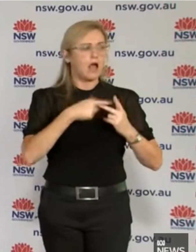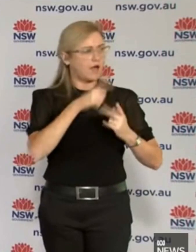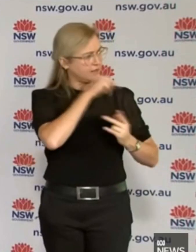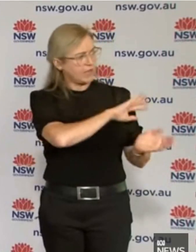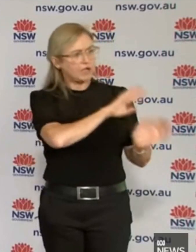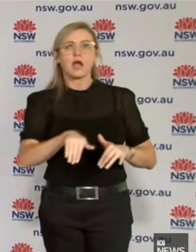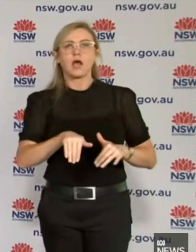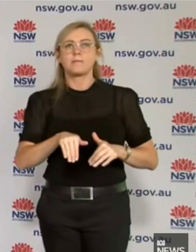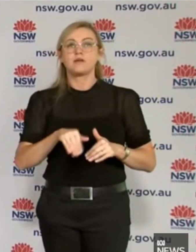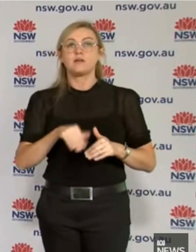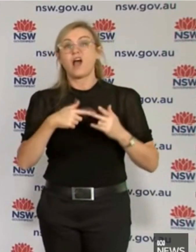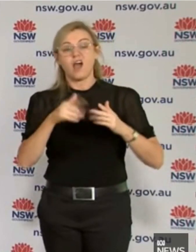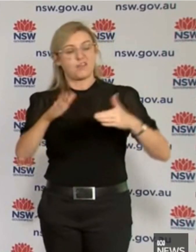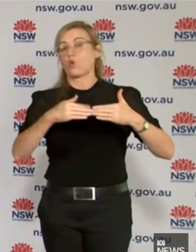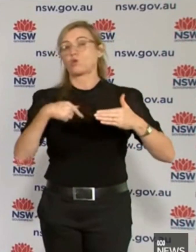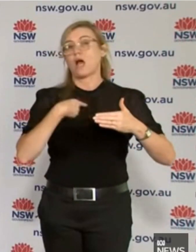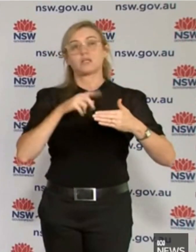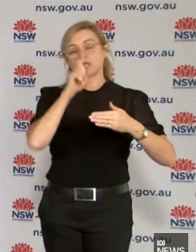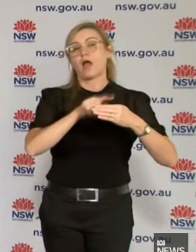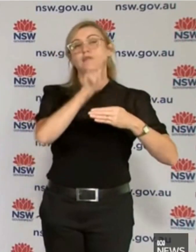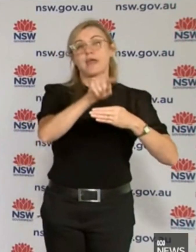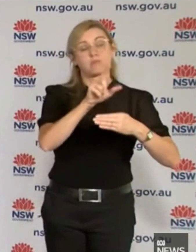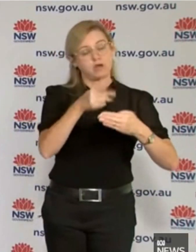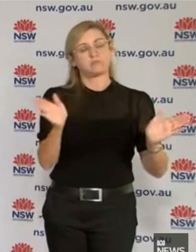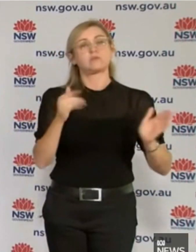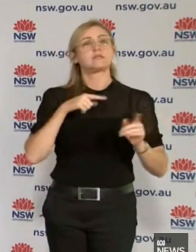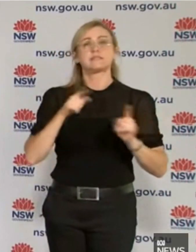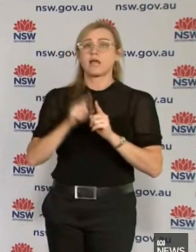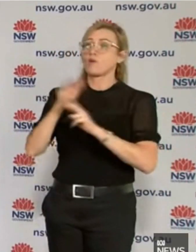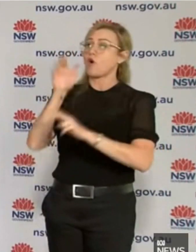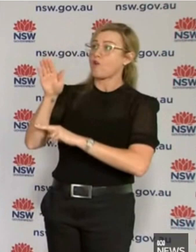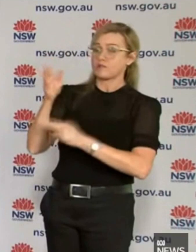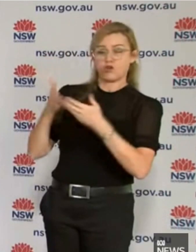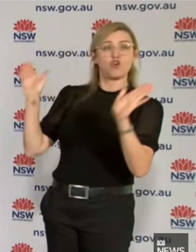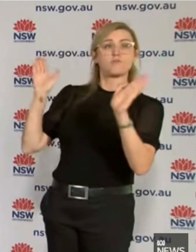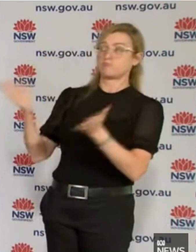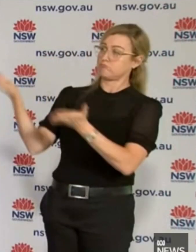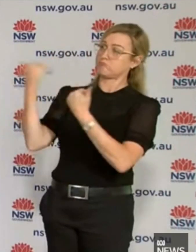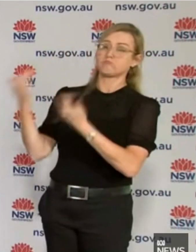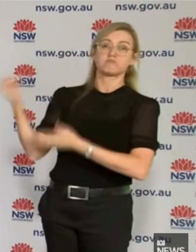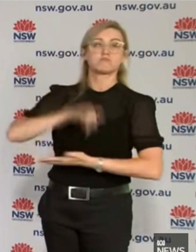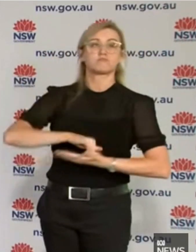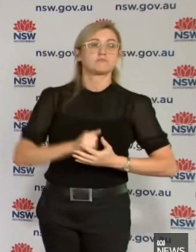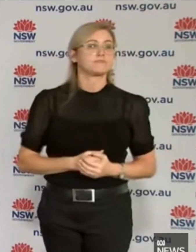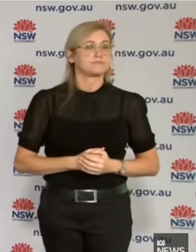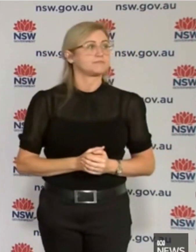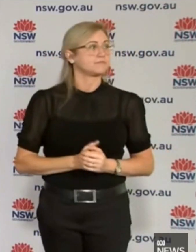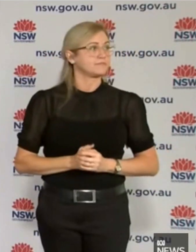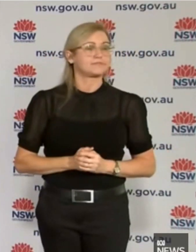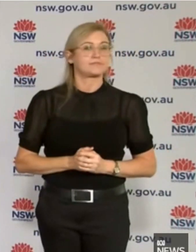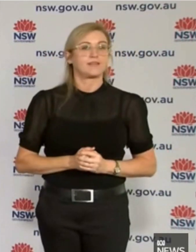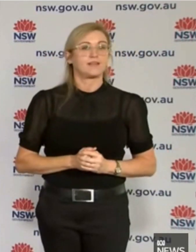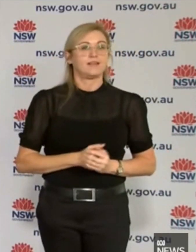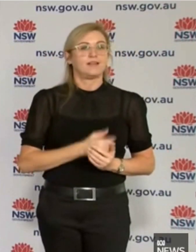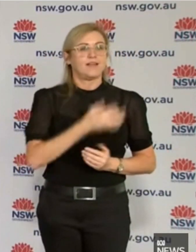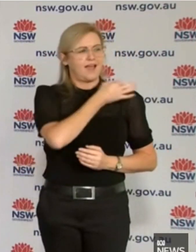will occur will see New South Wales well and truly lead the way. Sorry, yeah. Thank you. The Australian Health Practitioner Regulation Agency. Well done. I can never